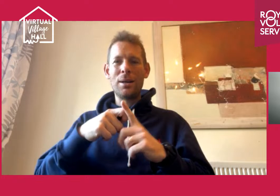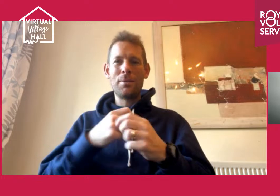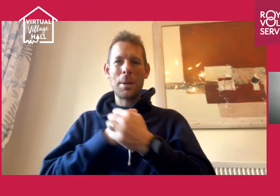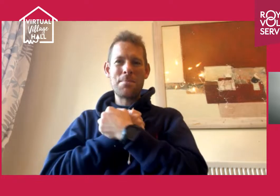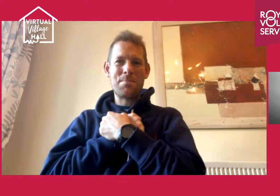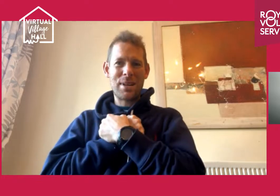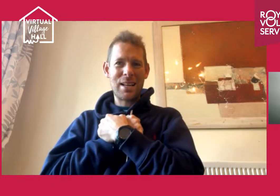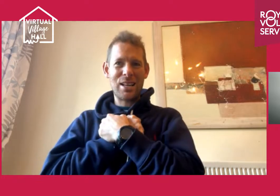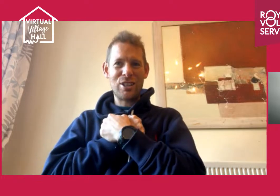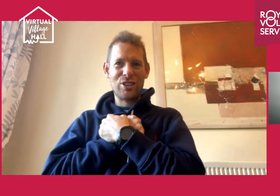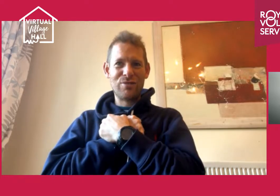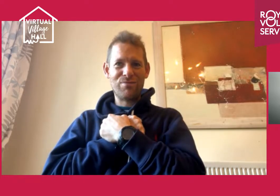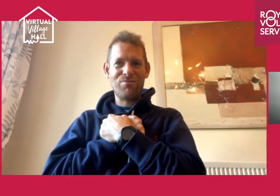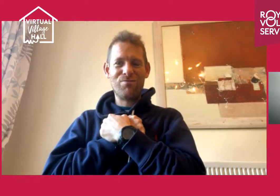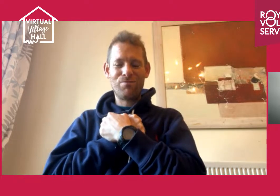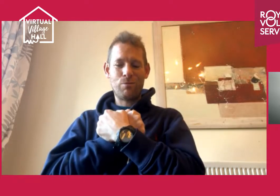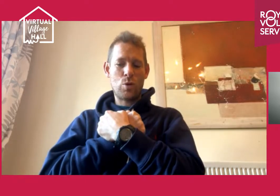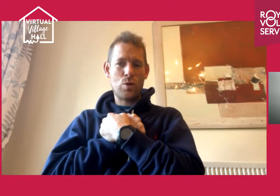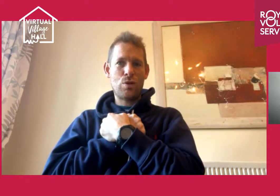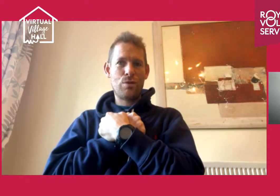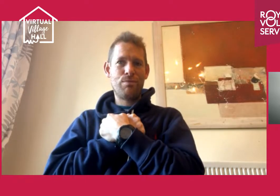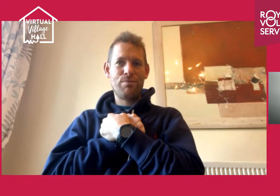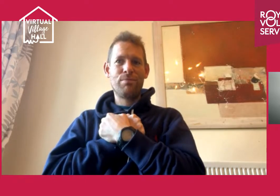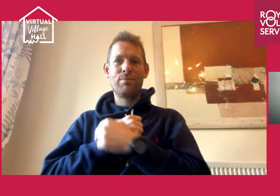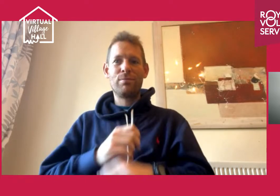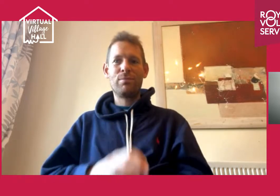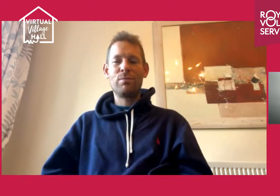Koala. Koala bear.